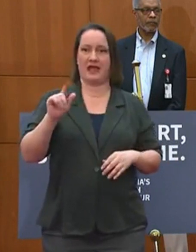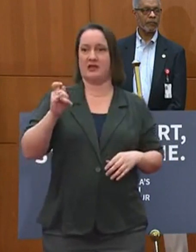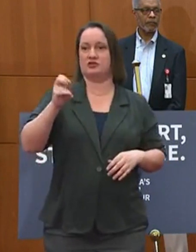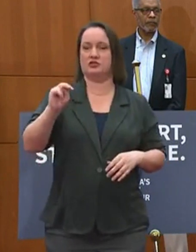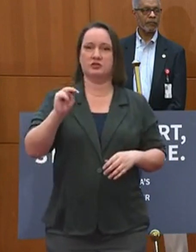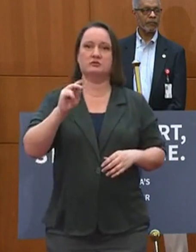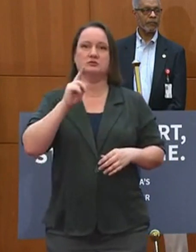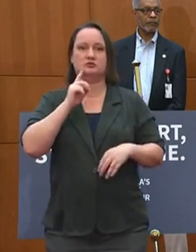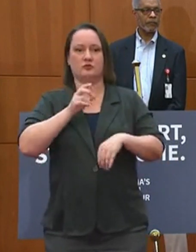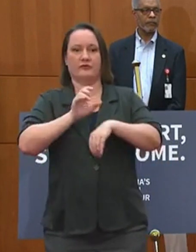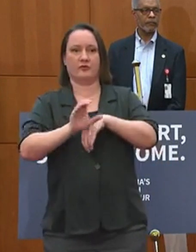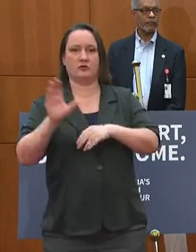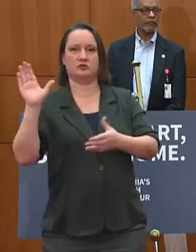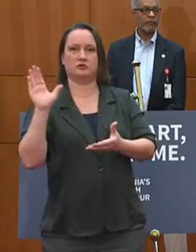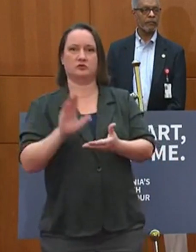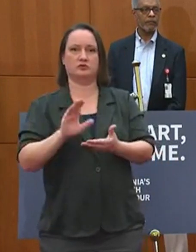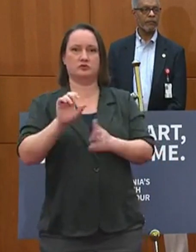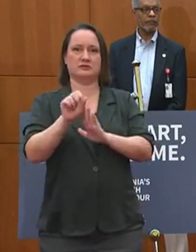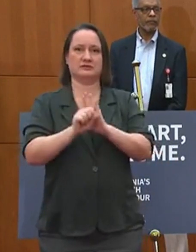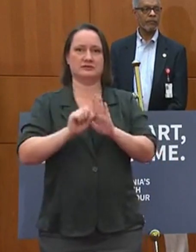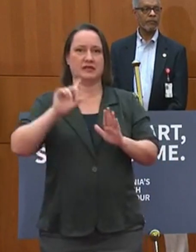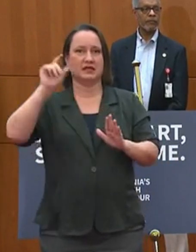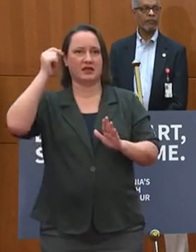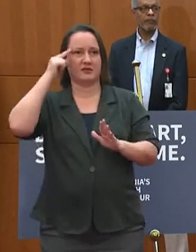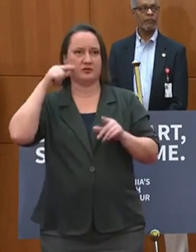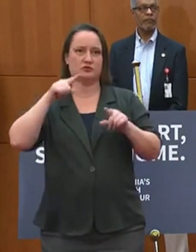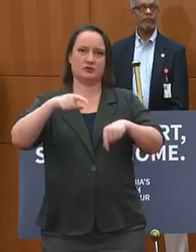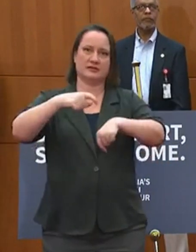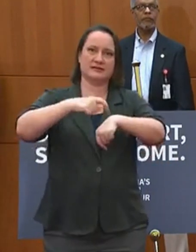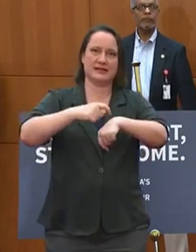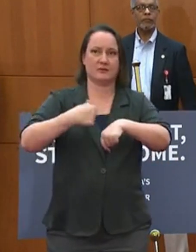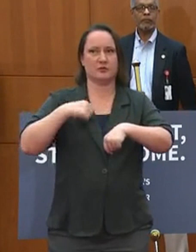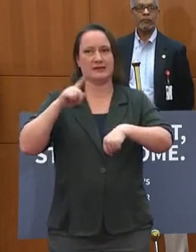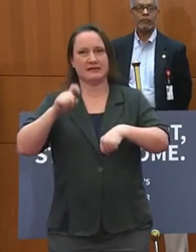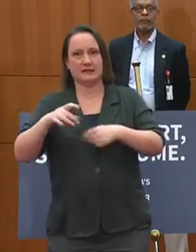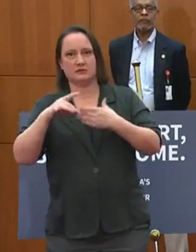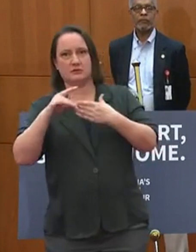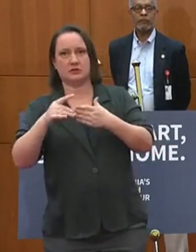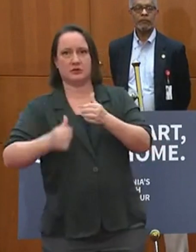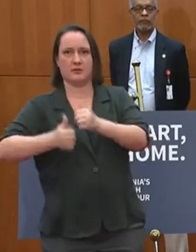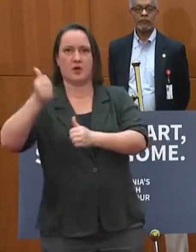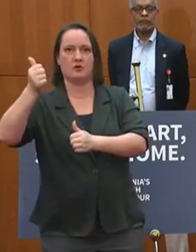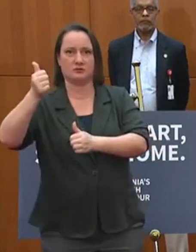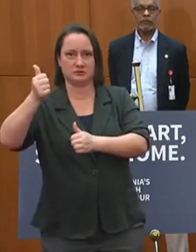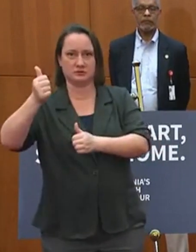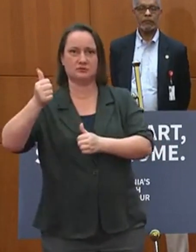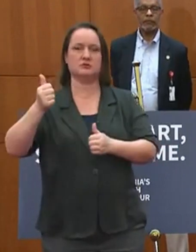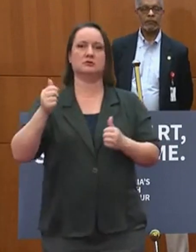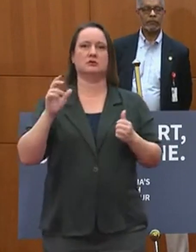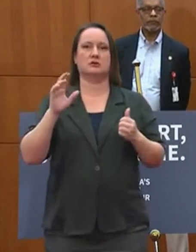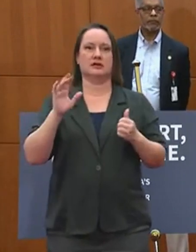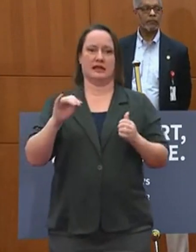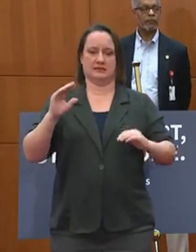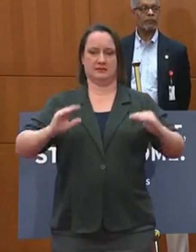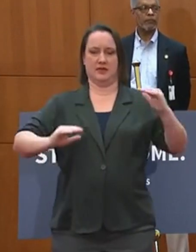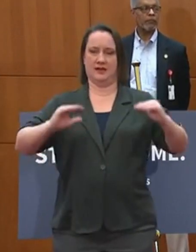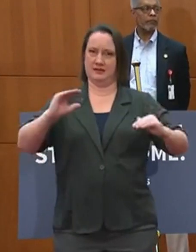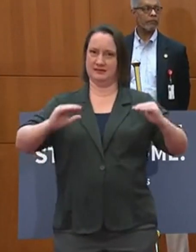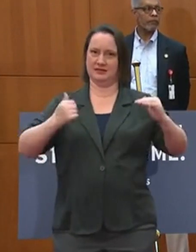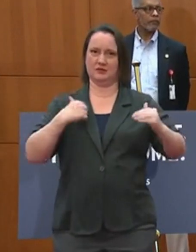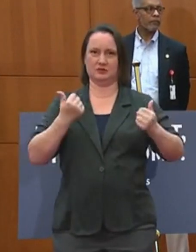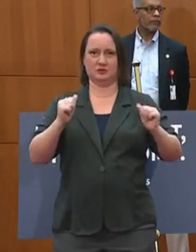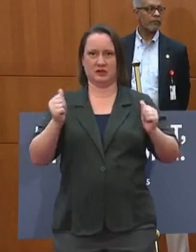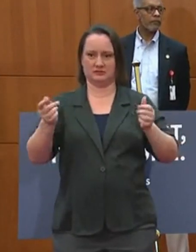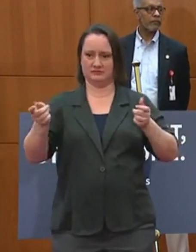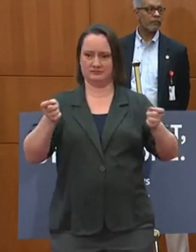to reduce state government at a time when it's needed the most. So that's the balancing act we're going through. As the governor mentioned, there's a